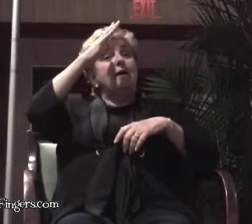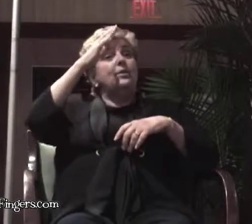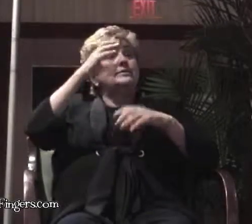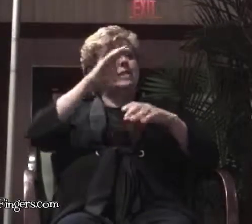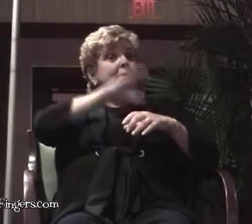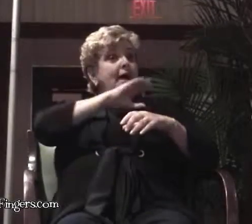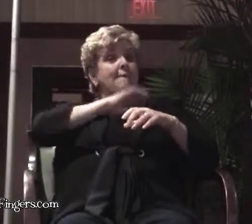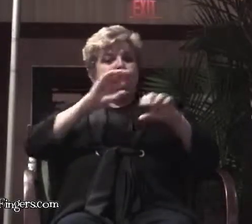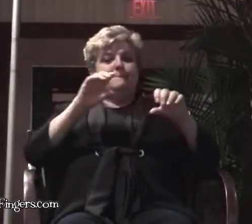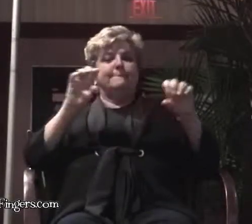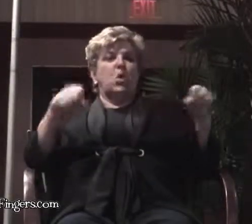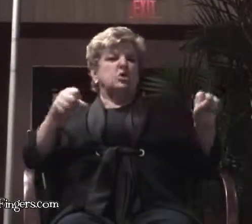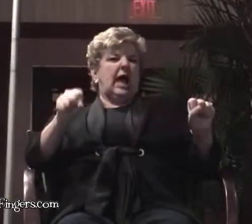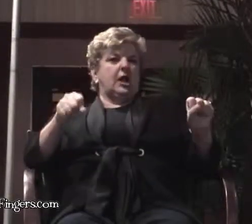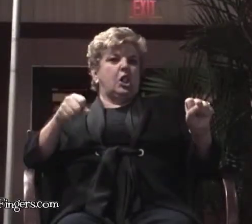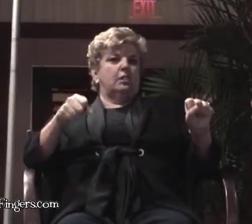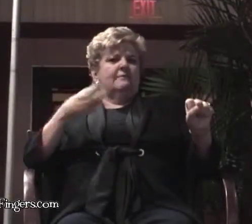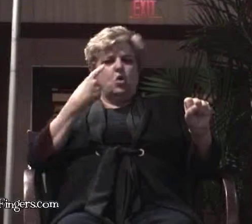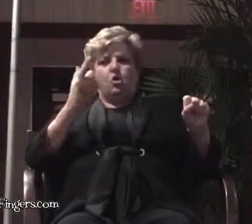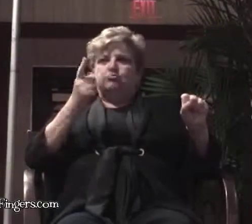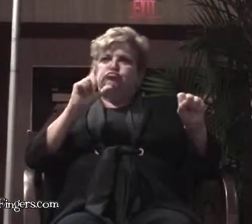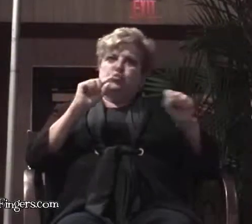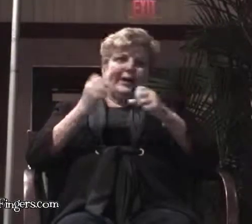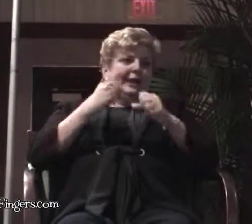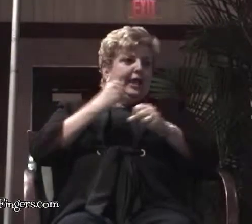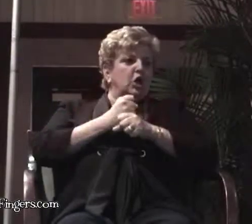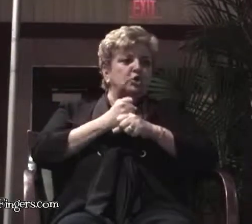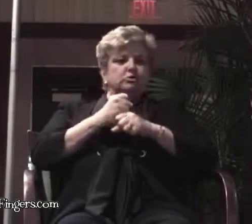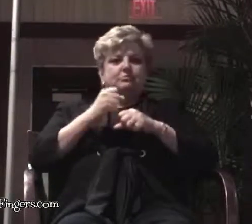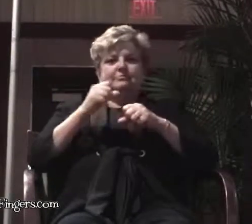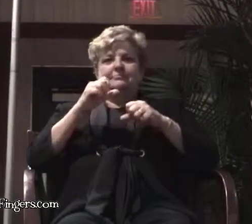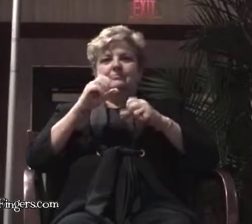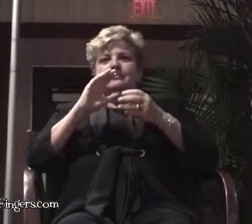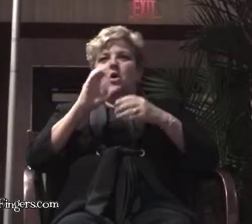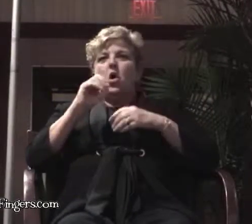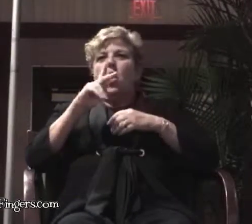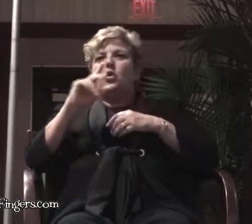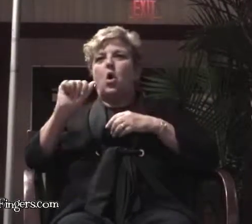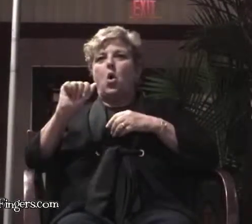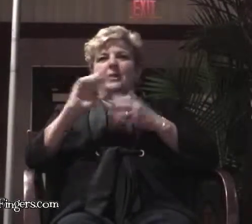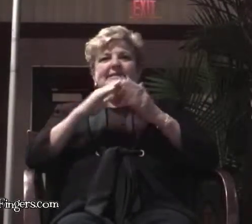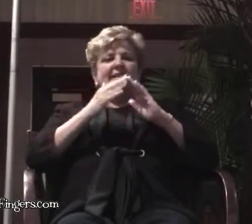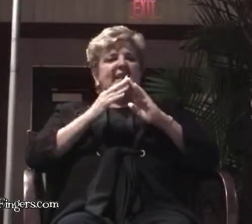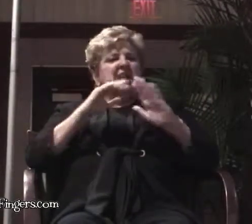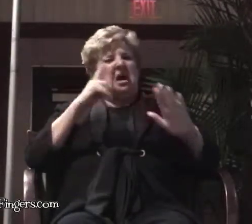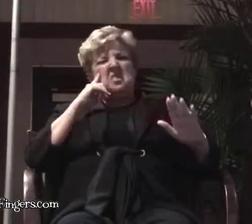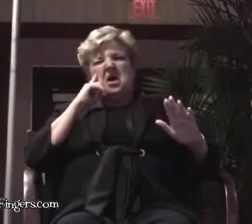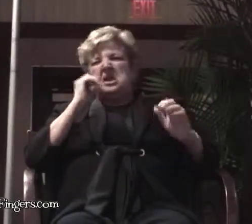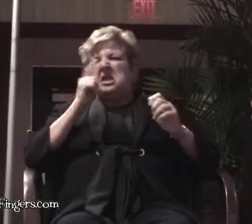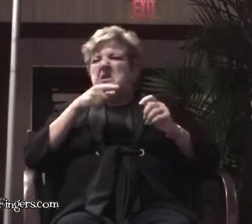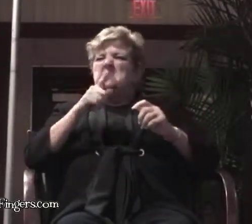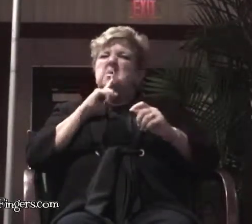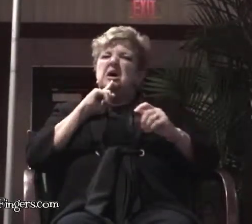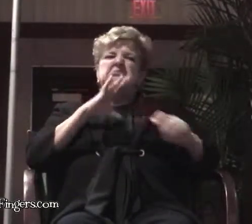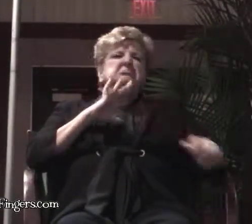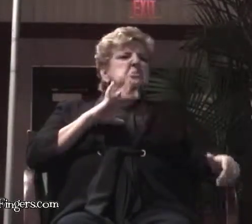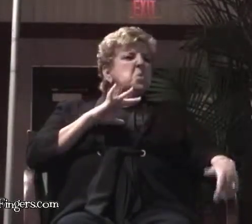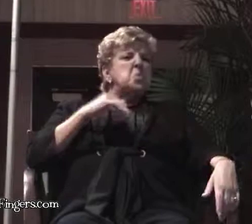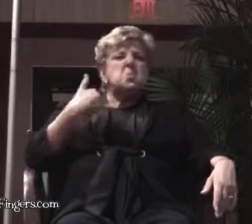of his career, 20 years in Oklahoma City. And I thought he was a white man. I mean, he'd get on that motorcycle, and sometimes he'd